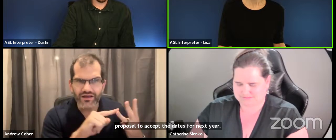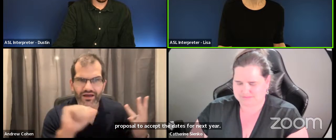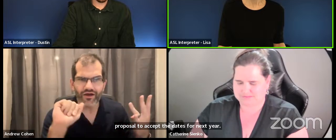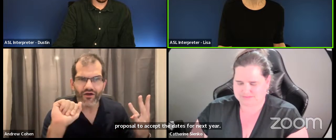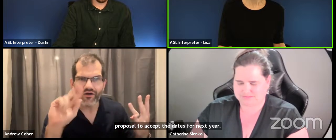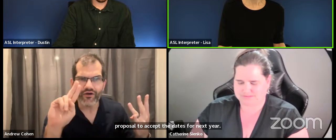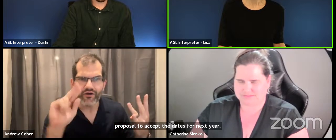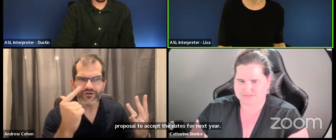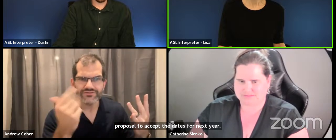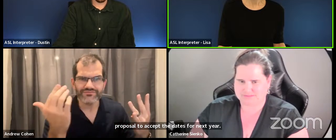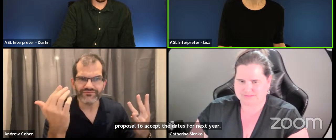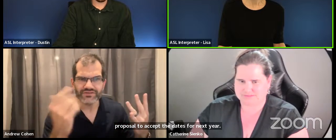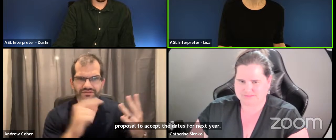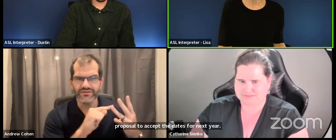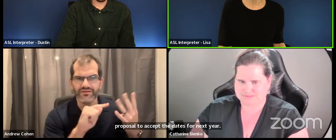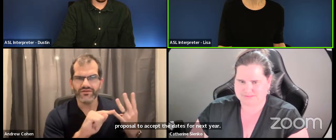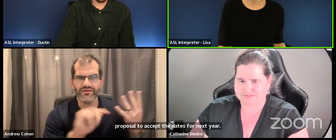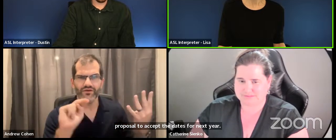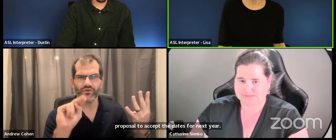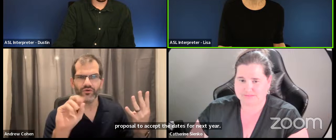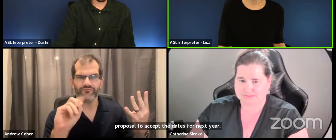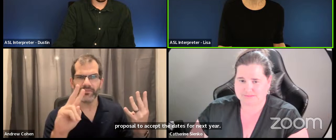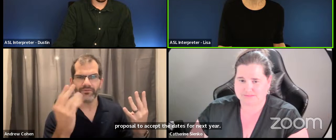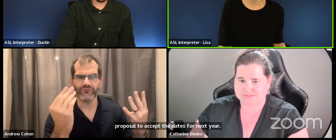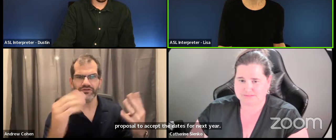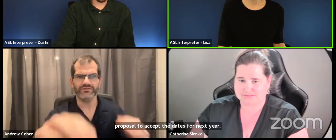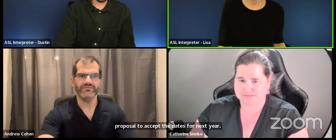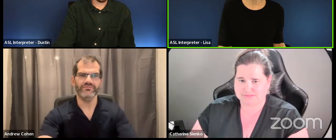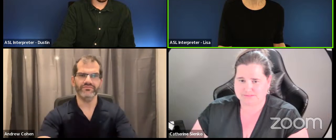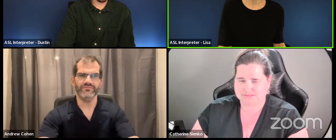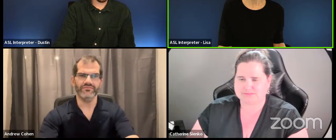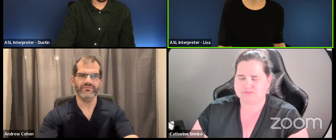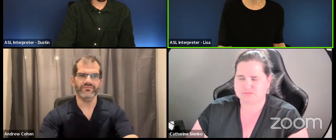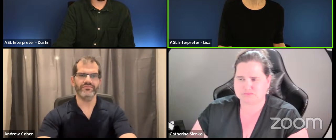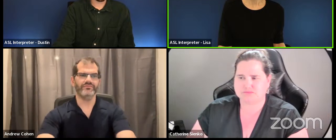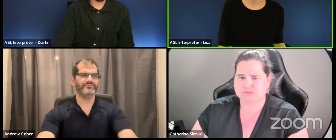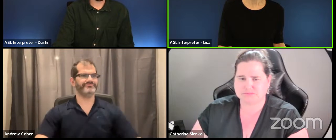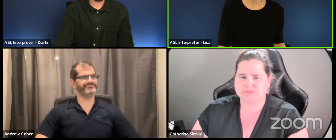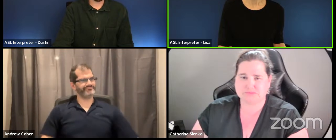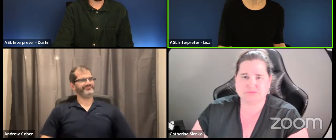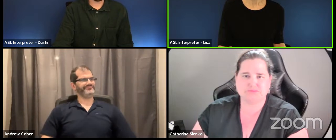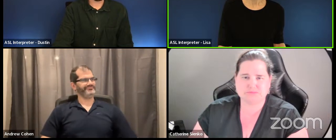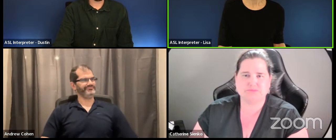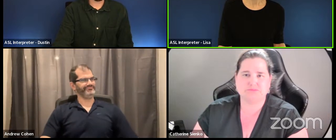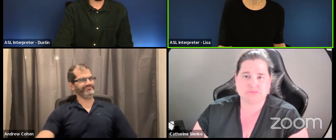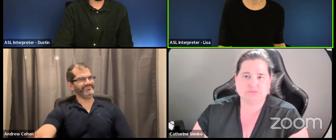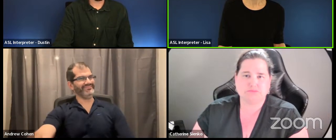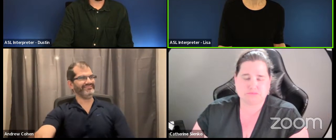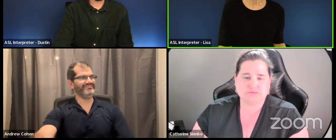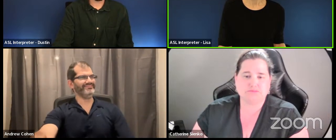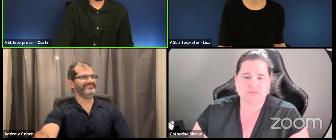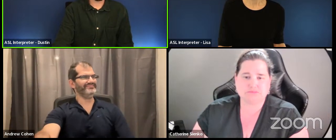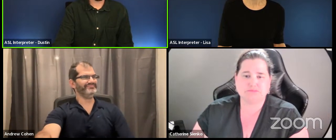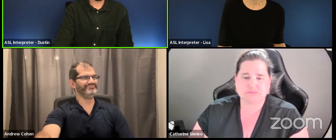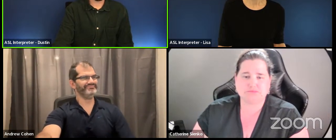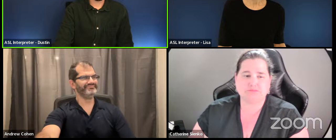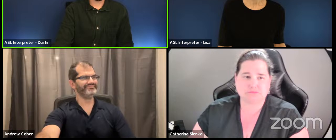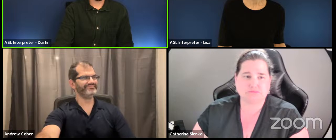May 16th, August 15th, November 14th.